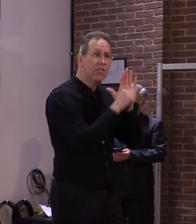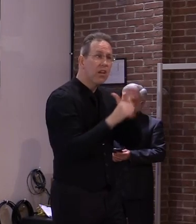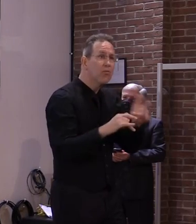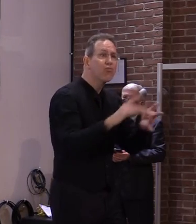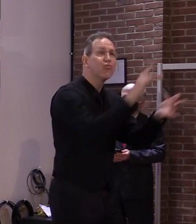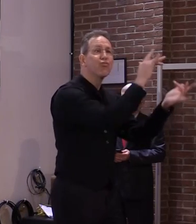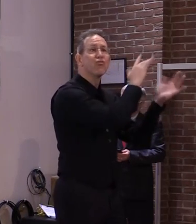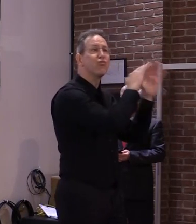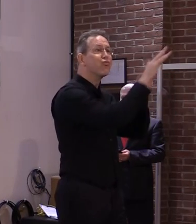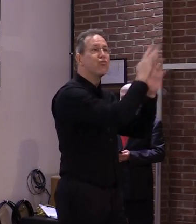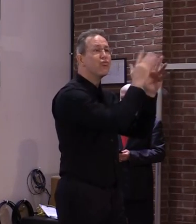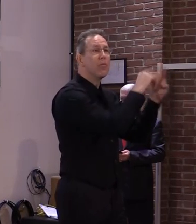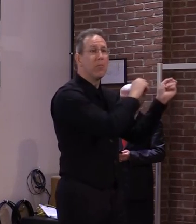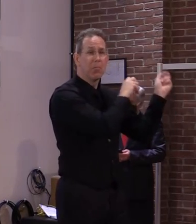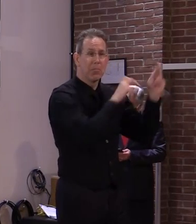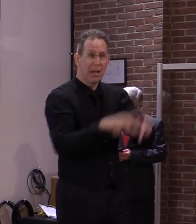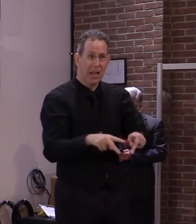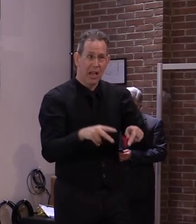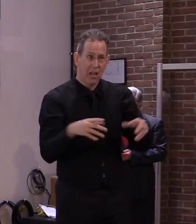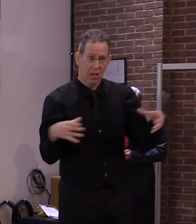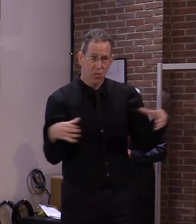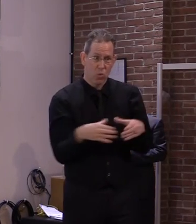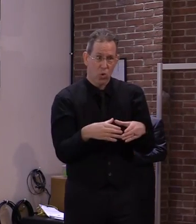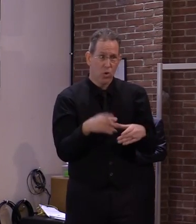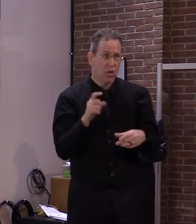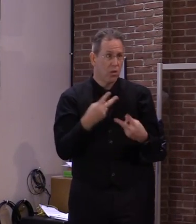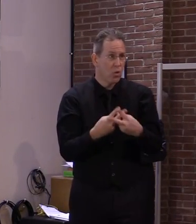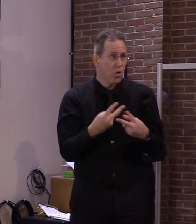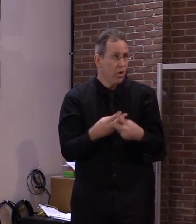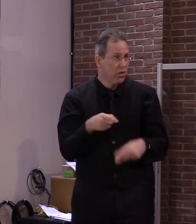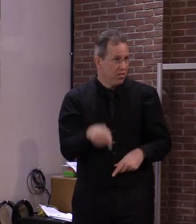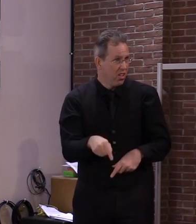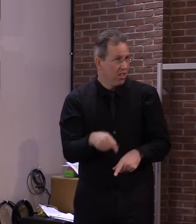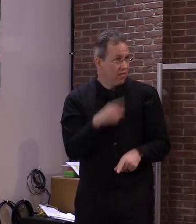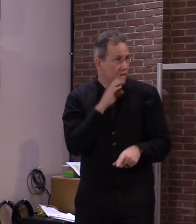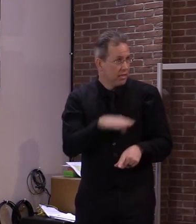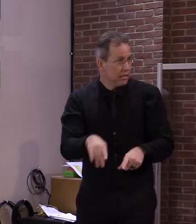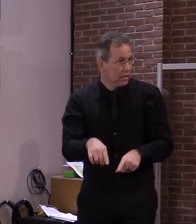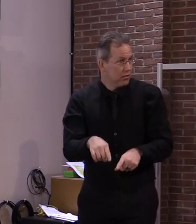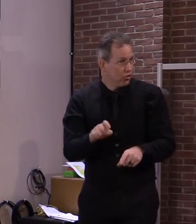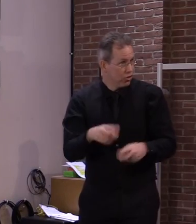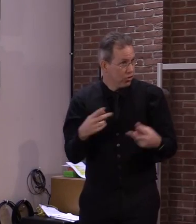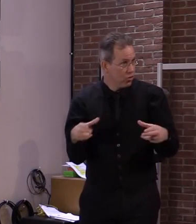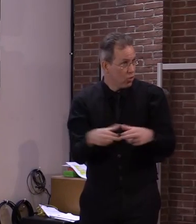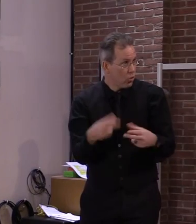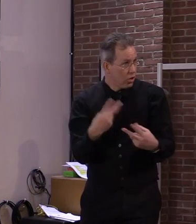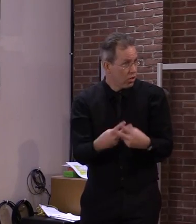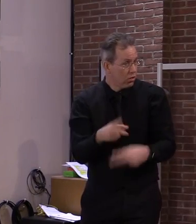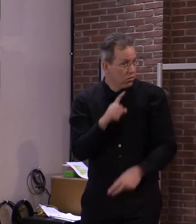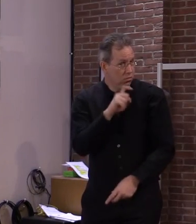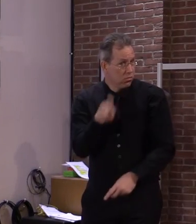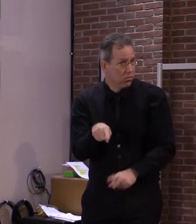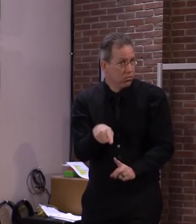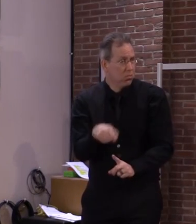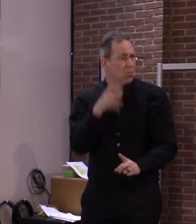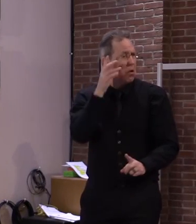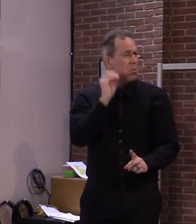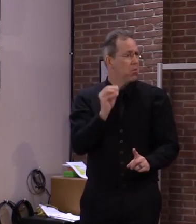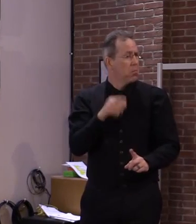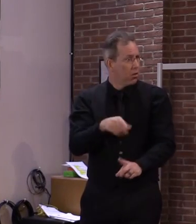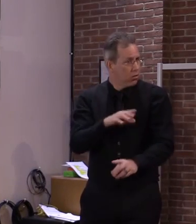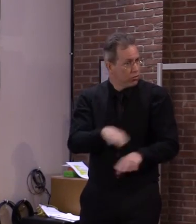what ifs, what about questions that we keep talking about, and we're going to get to them as quick as we possibly can. Dr. Levine.